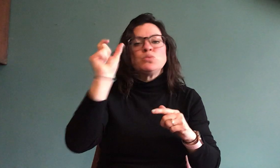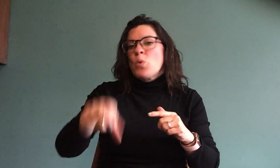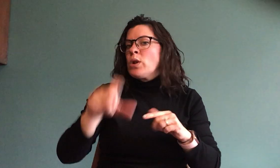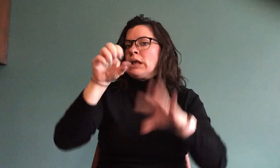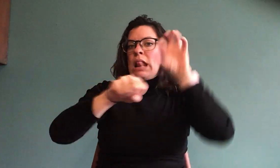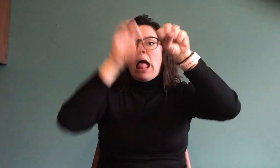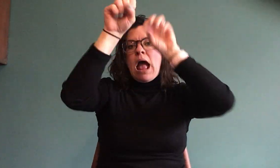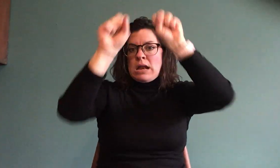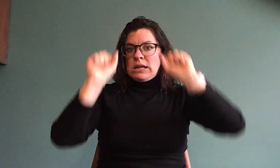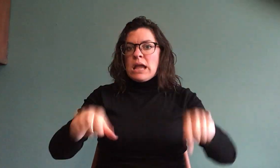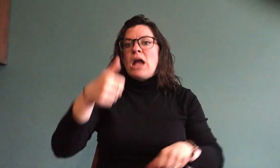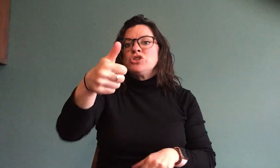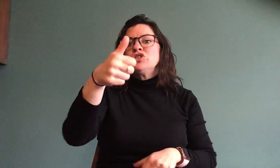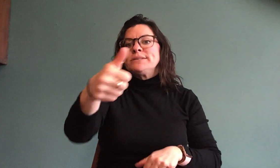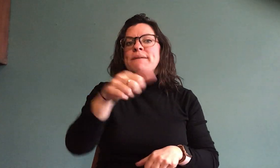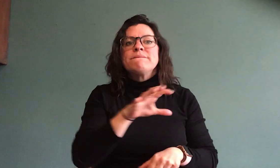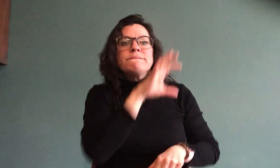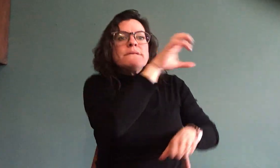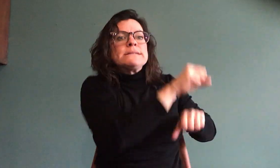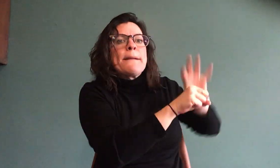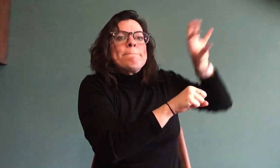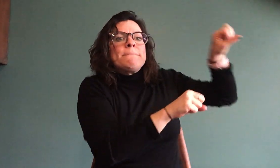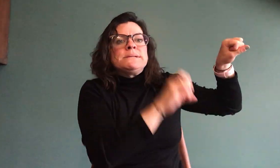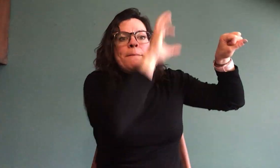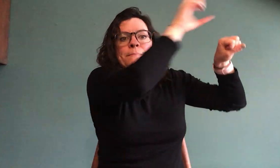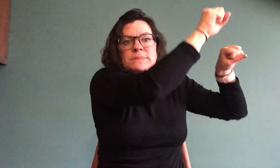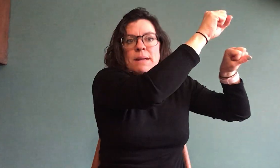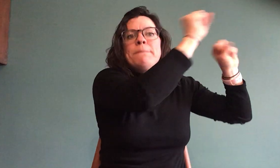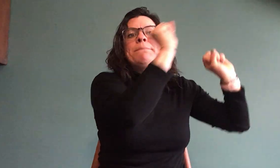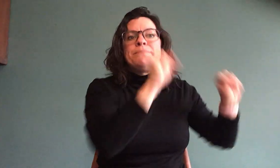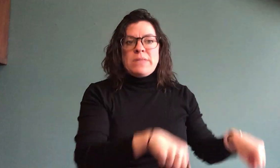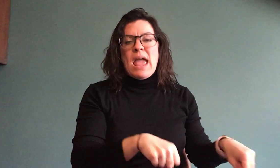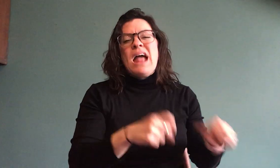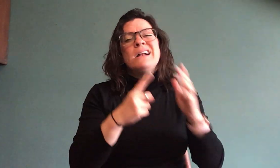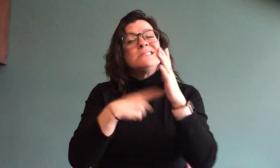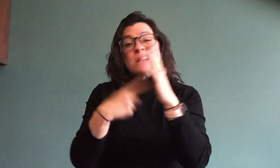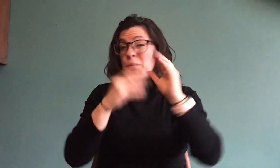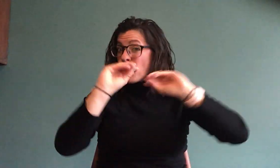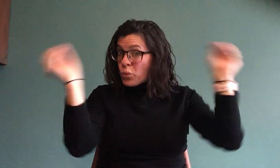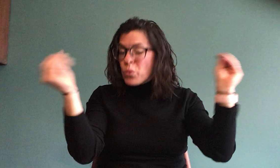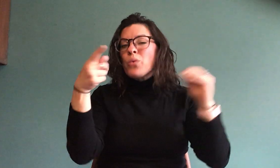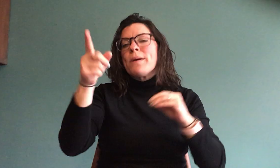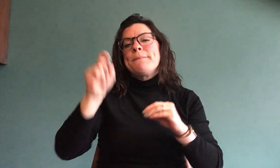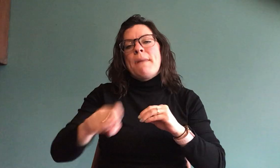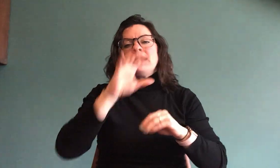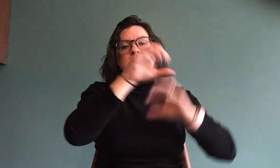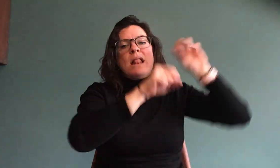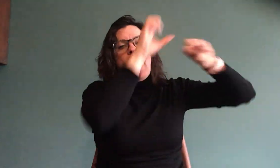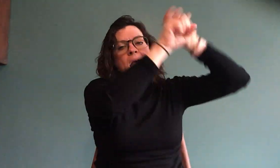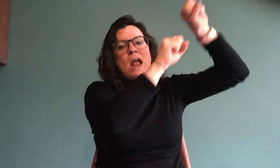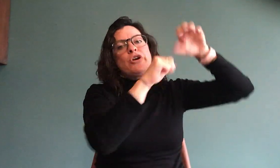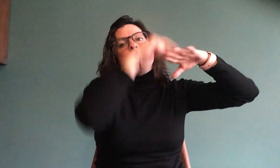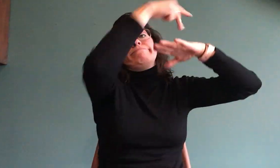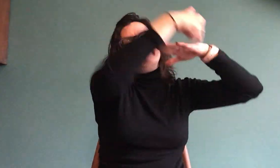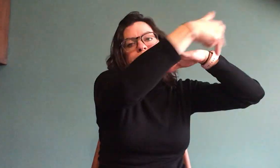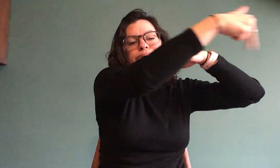So obviously you don't want to have a tool belt or anything like that if that's the way you're going to climb onto the scaffold.